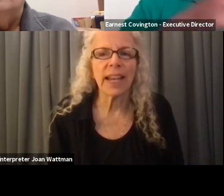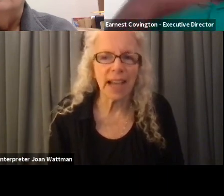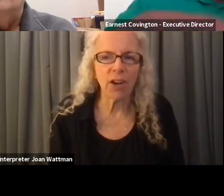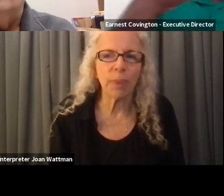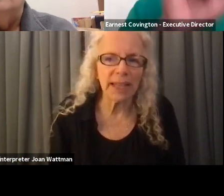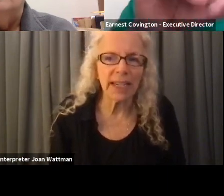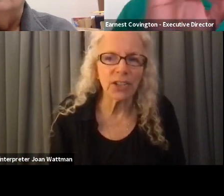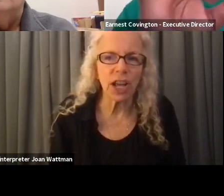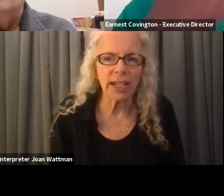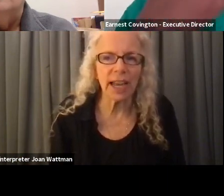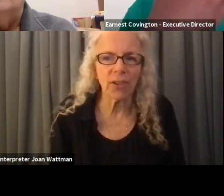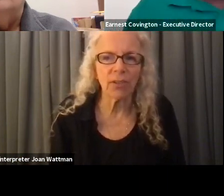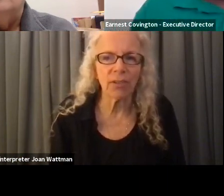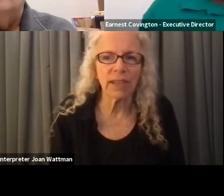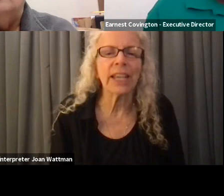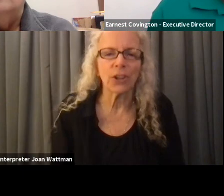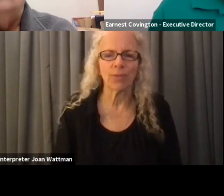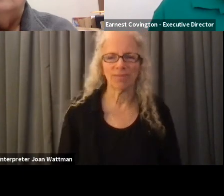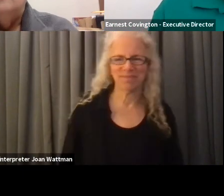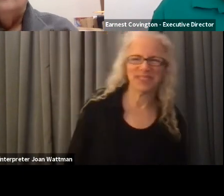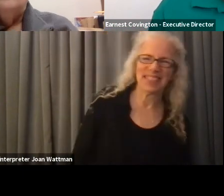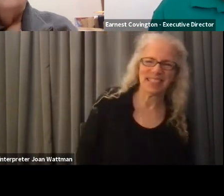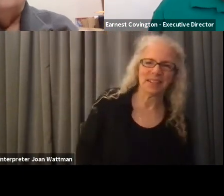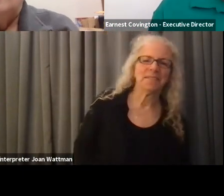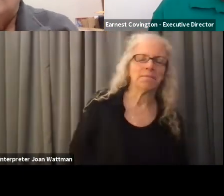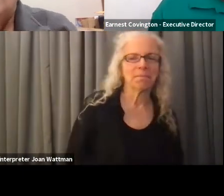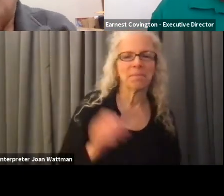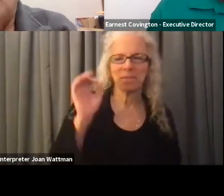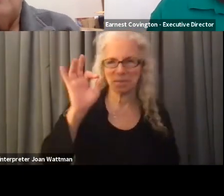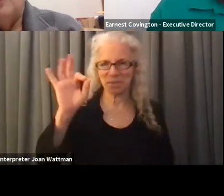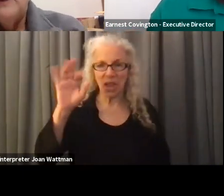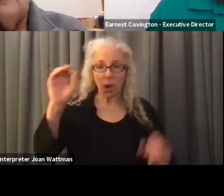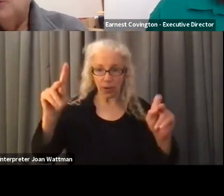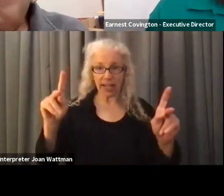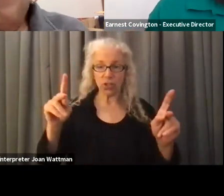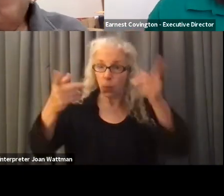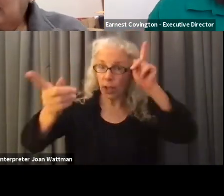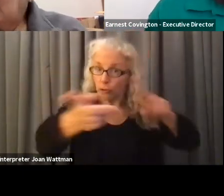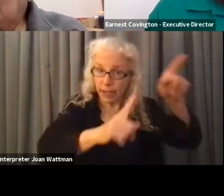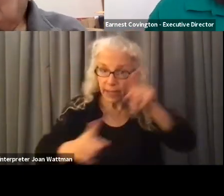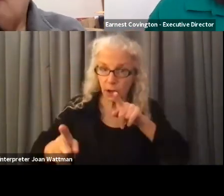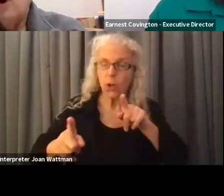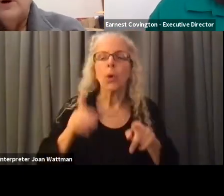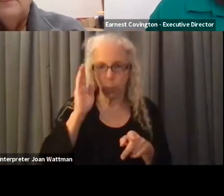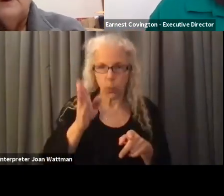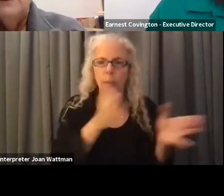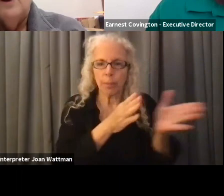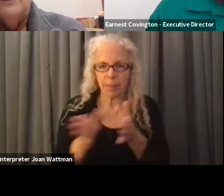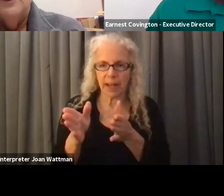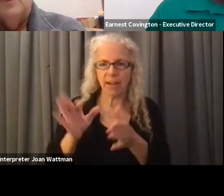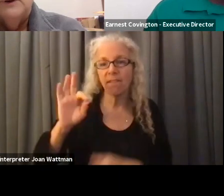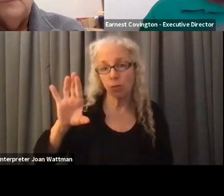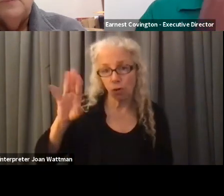jot that down. Bethany can jot it down. Thank you. So we have agreed that we will plan a forum